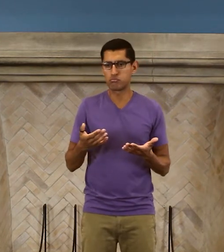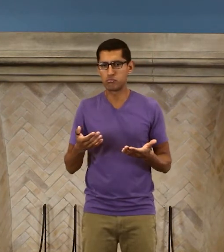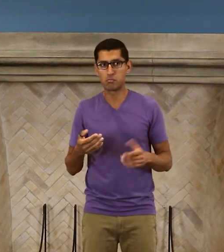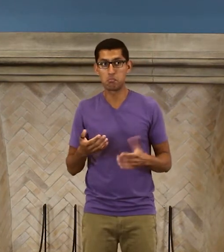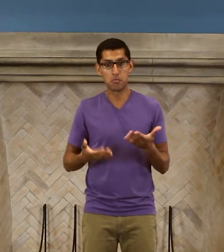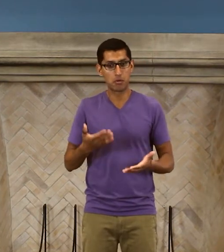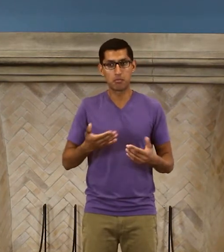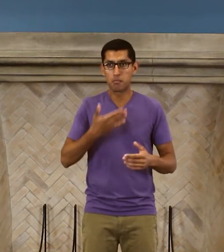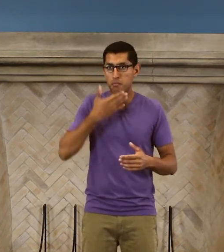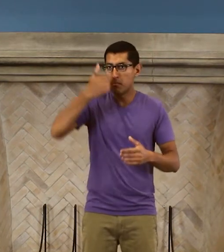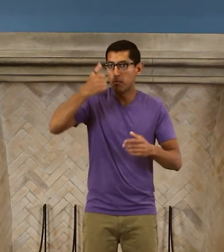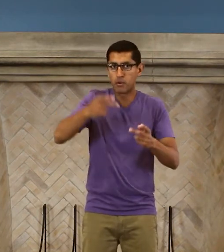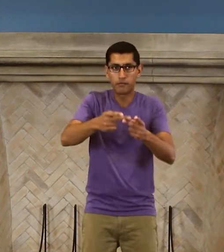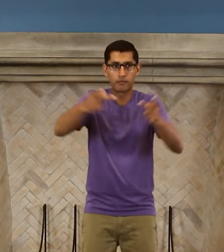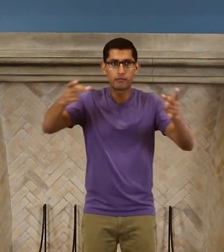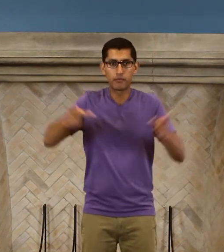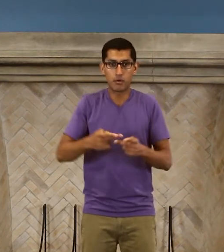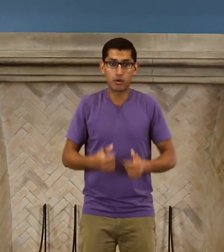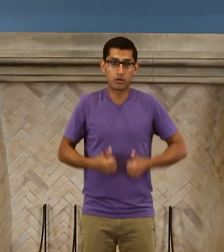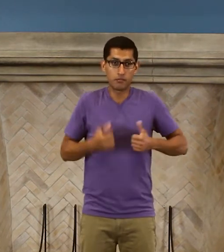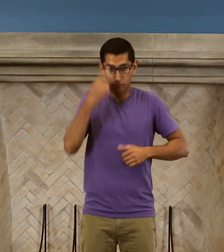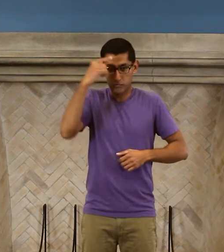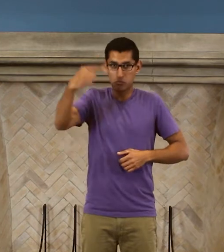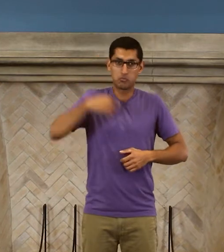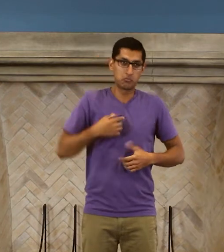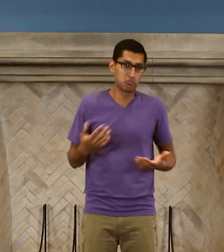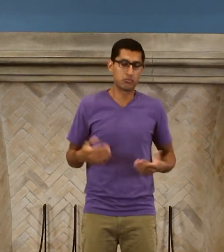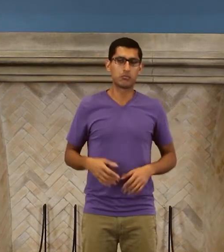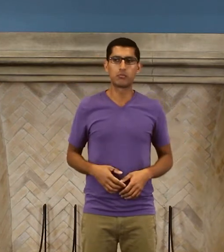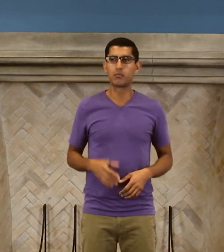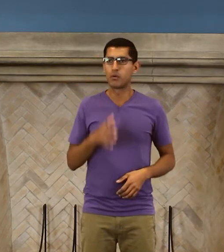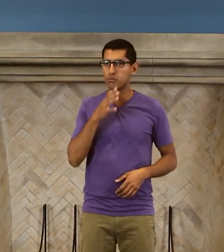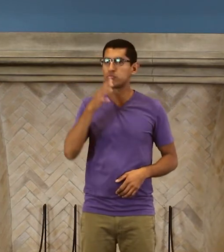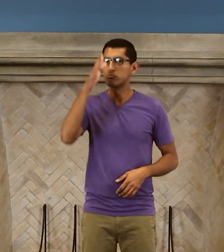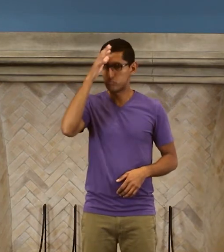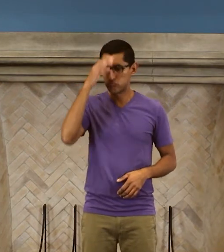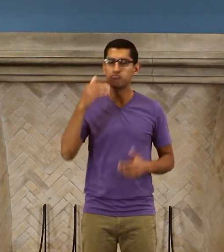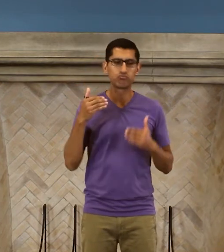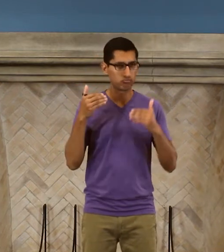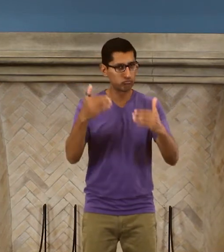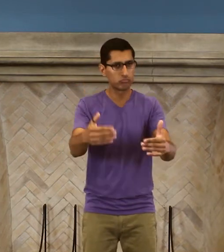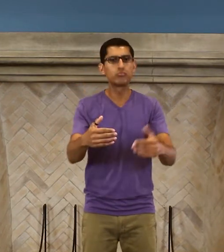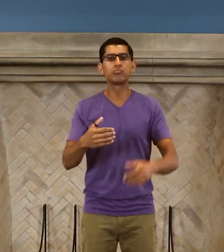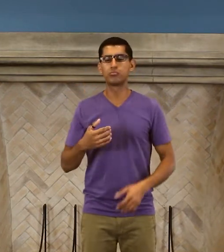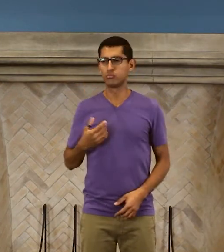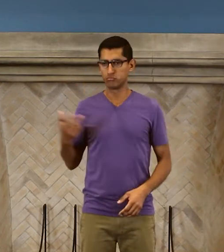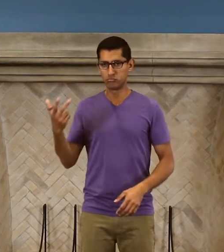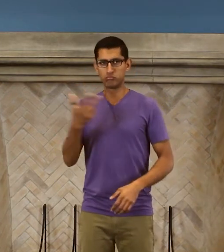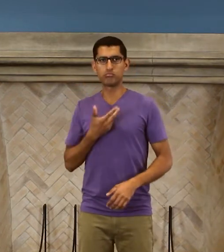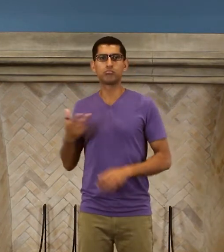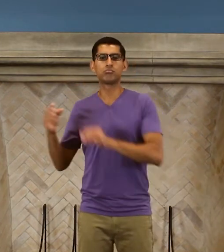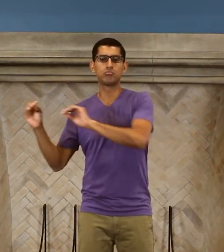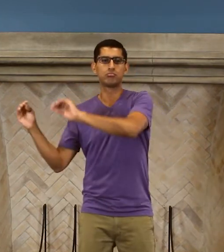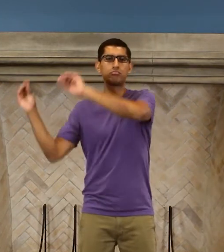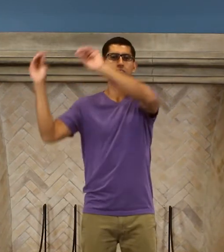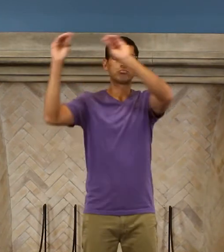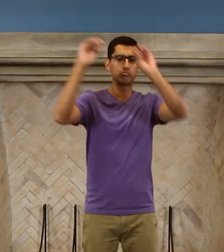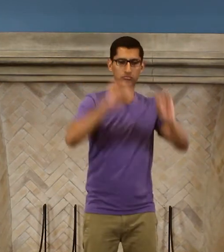Maybe you could try. Maybe there's a better place for me to live here. And so my parents went ahead, and the three of